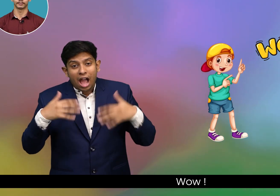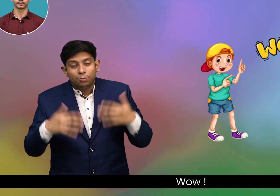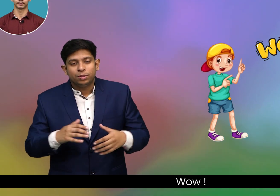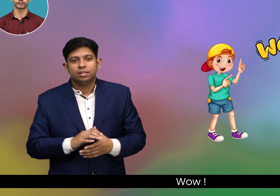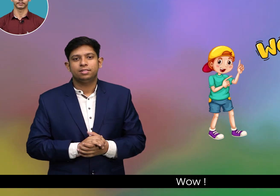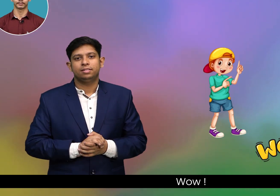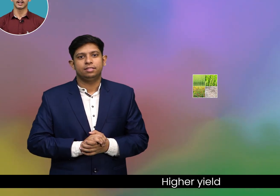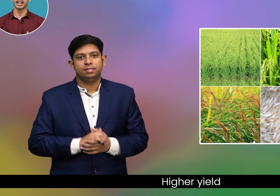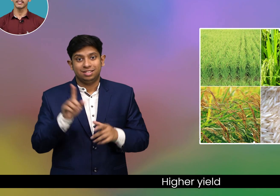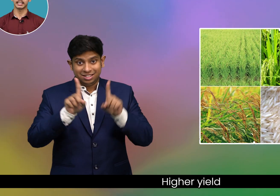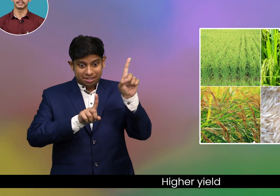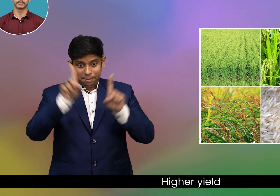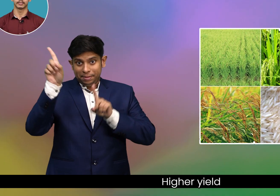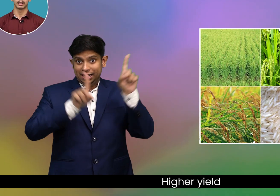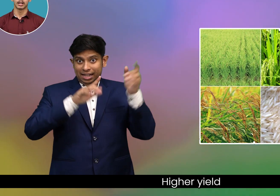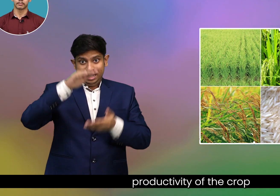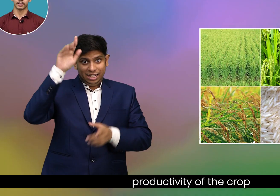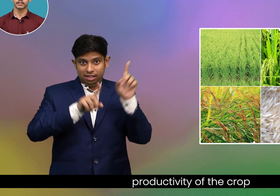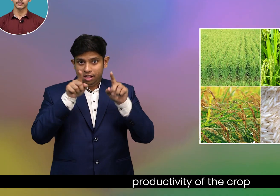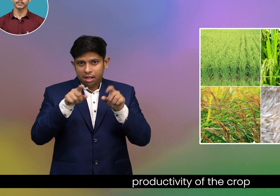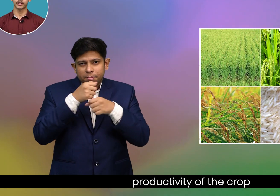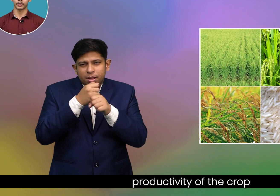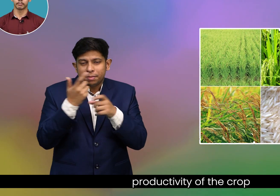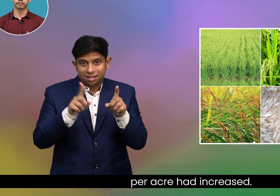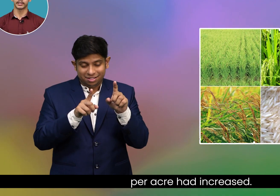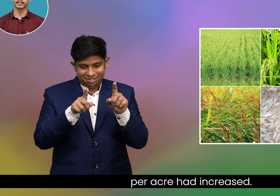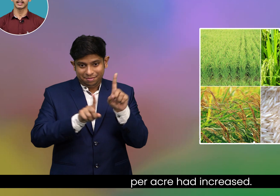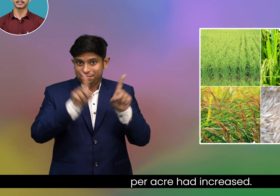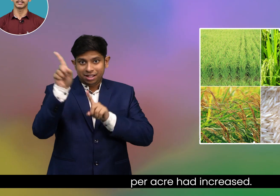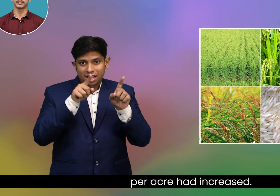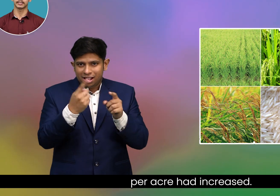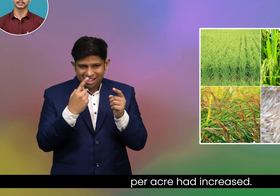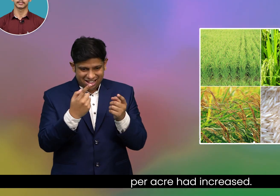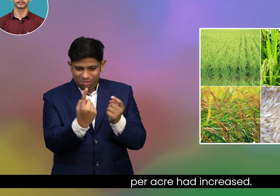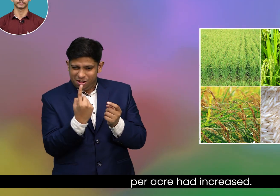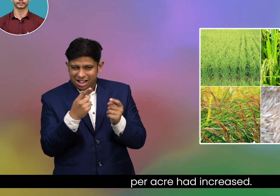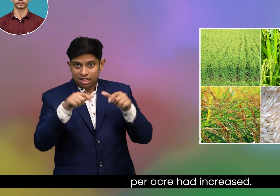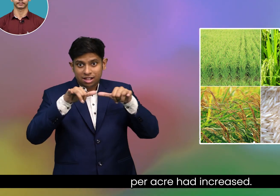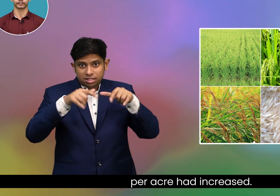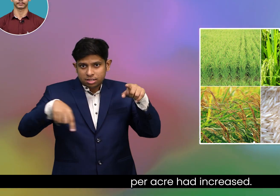Wow! Higher yield. Productivity of the crop per acre had increased.